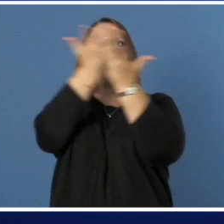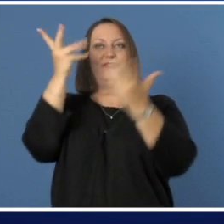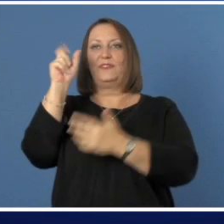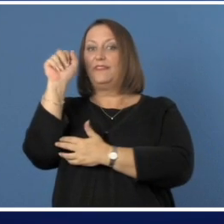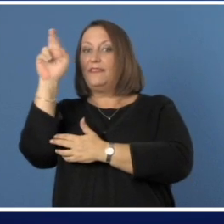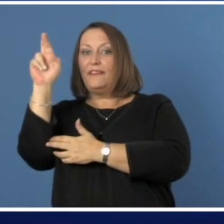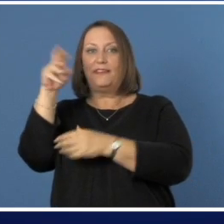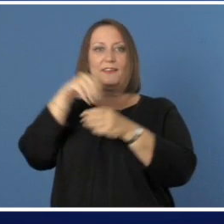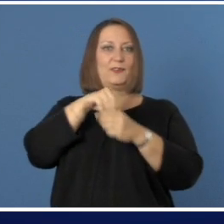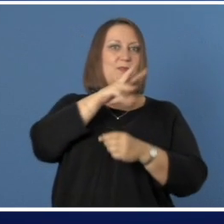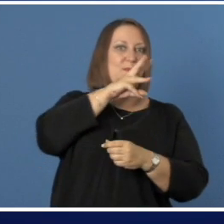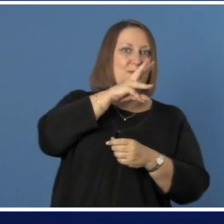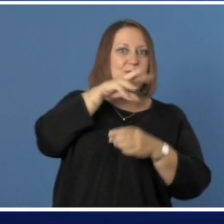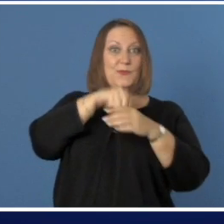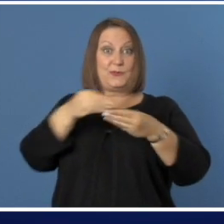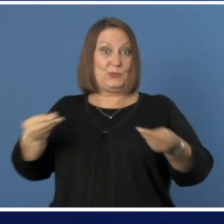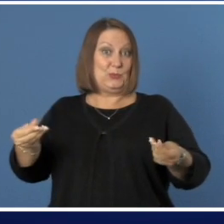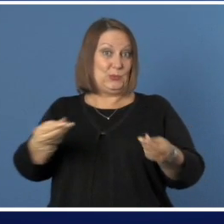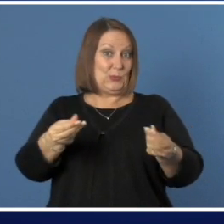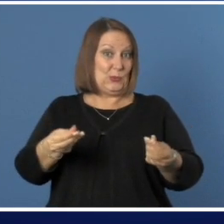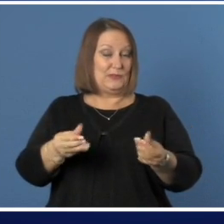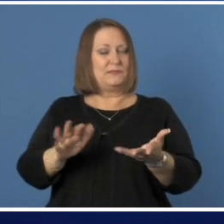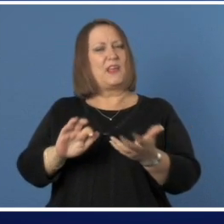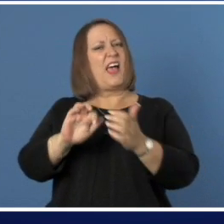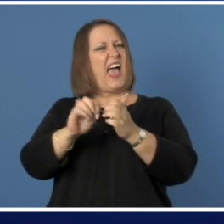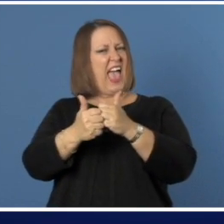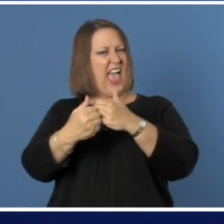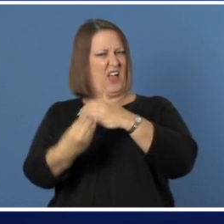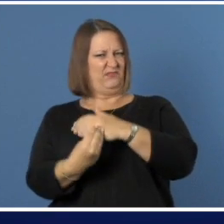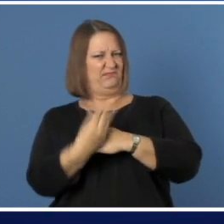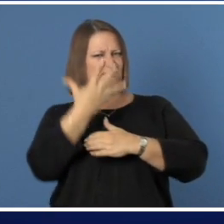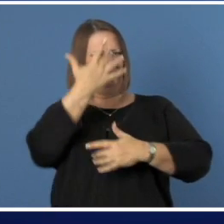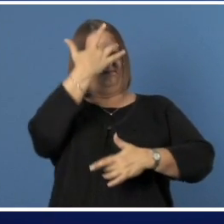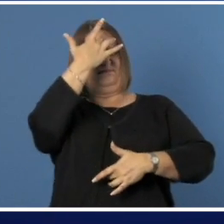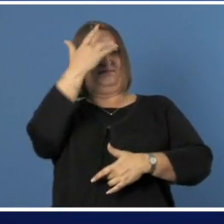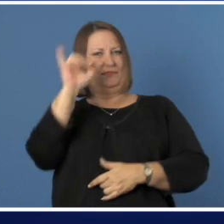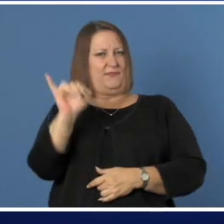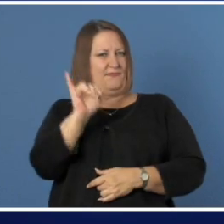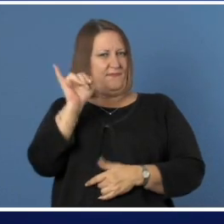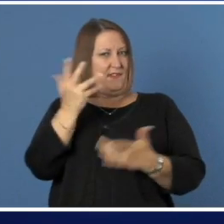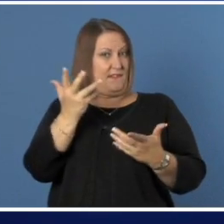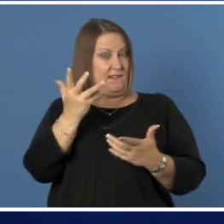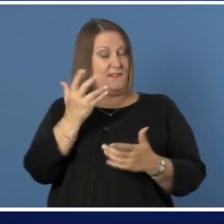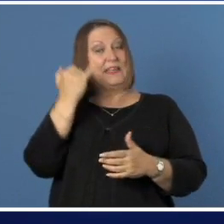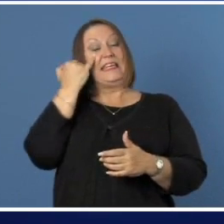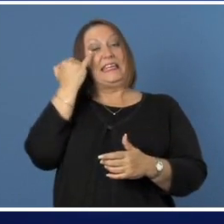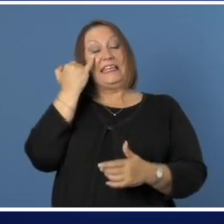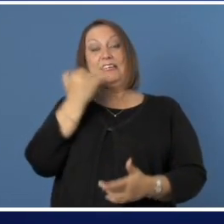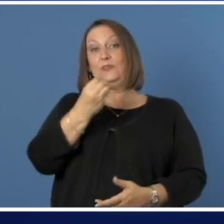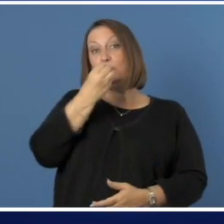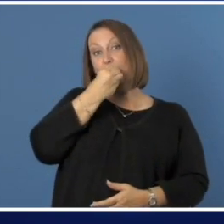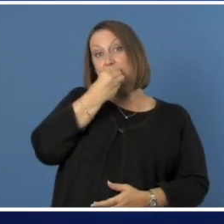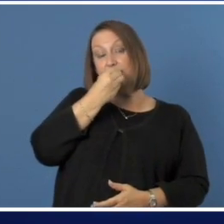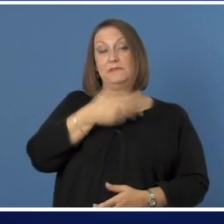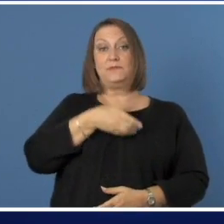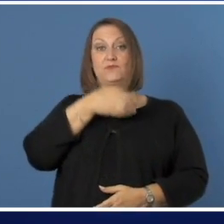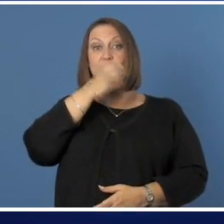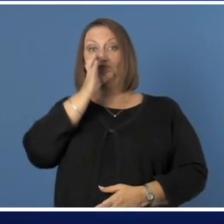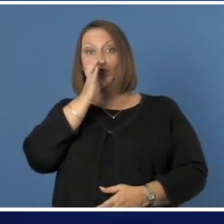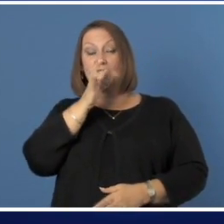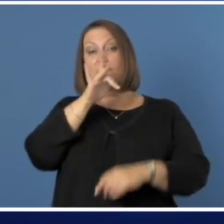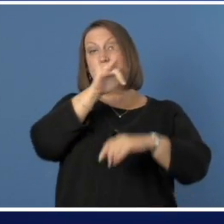in air, soil, and water. You can get infected by touching, eating, drinking,